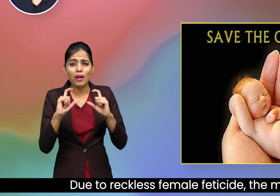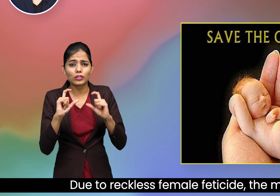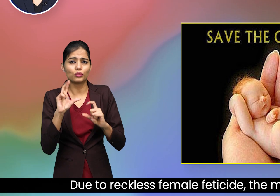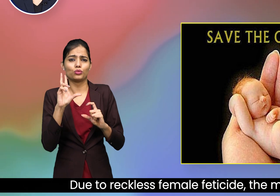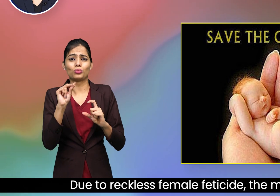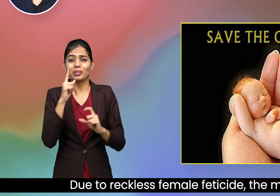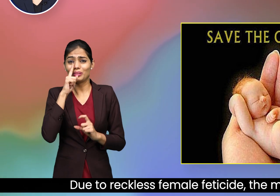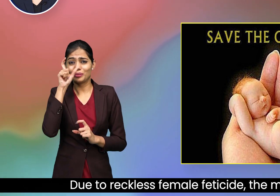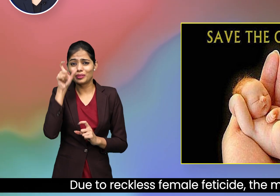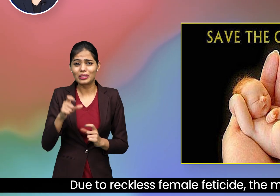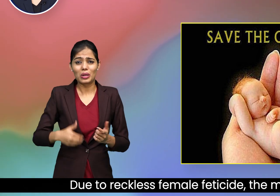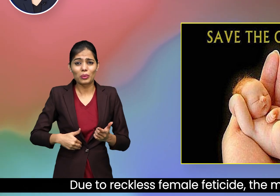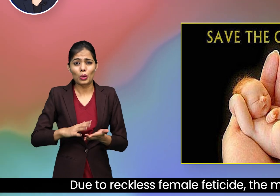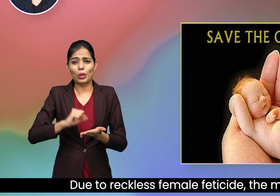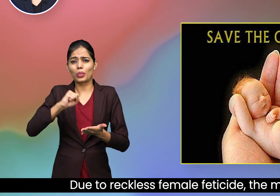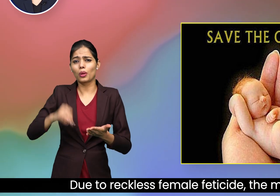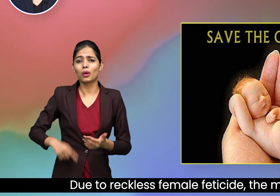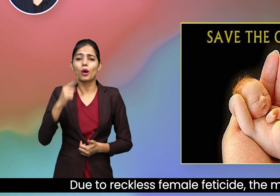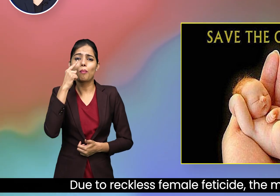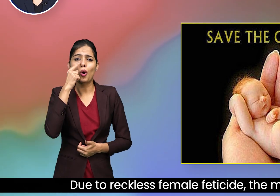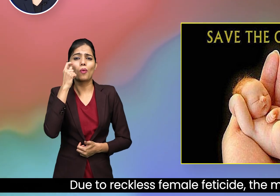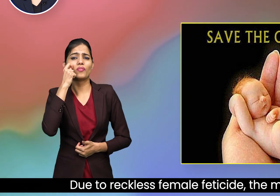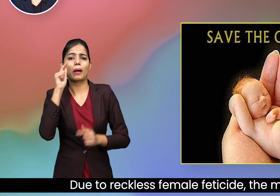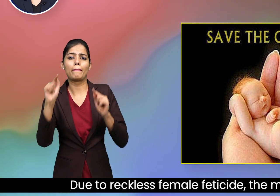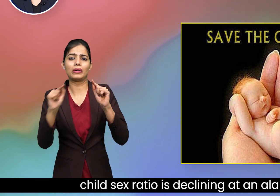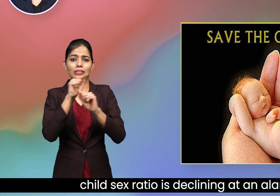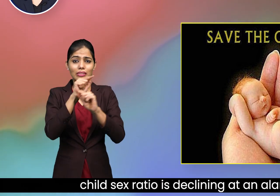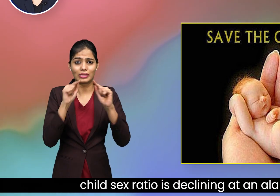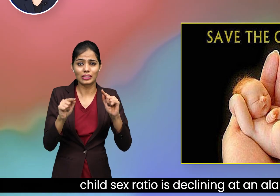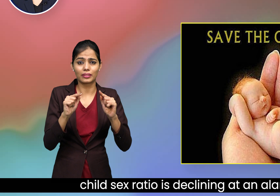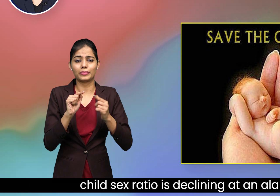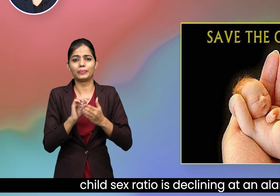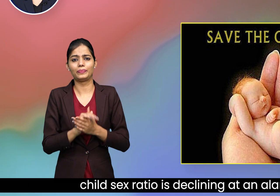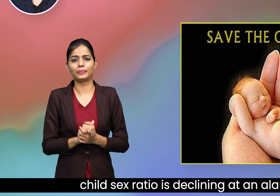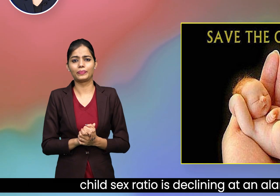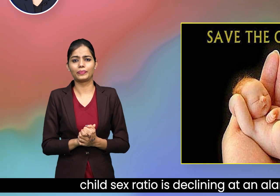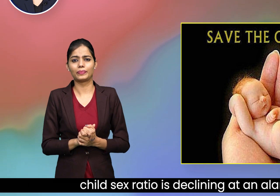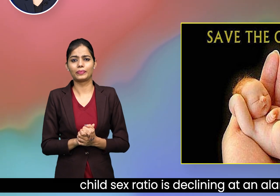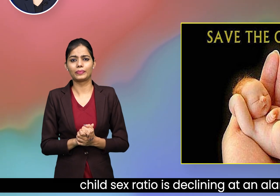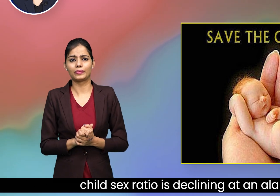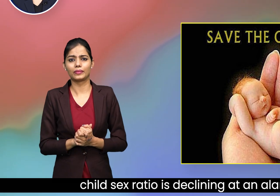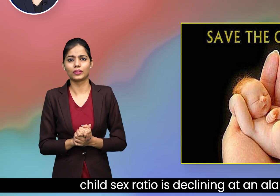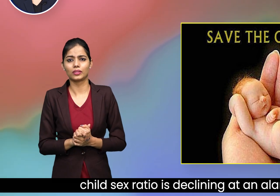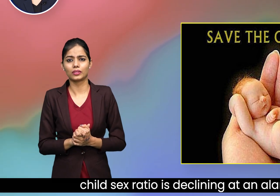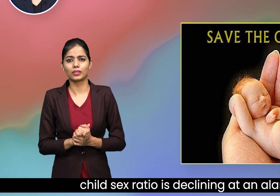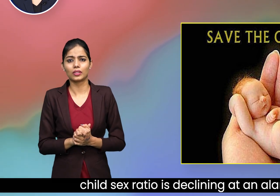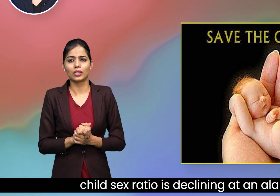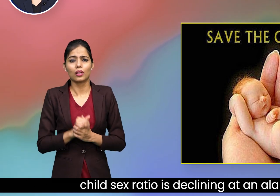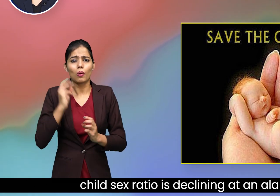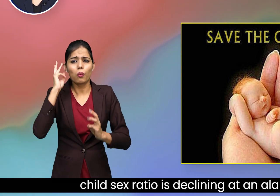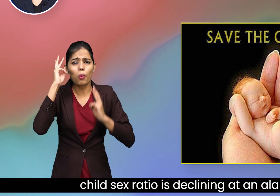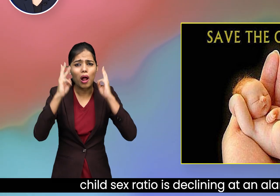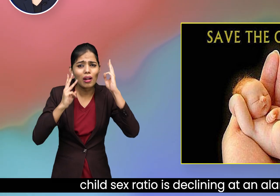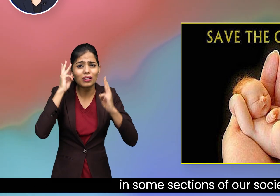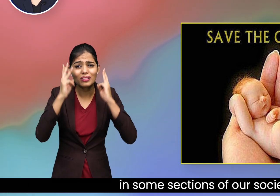Due to reckless female feticide, the male-female child sex ratio is declining at an